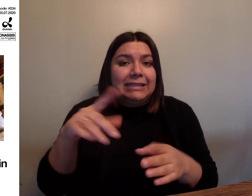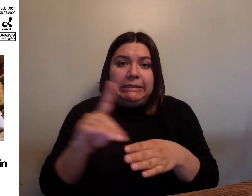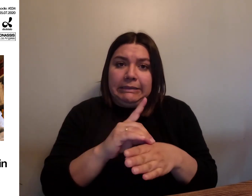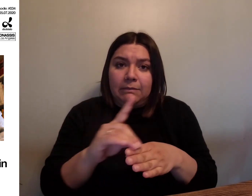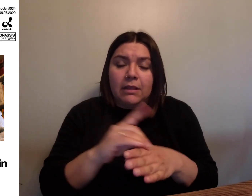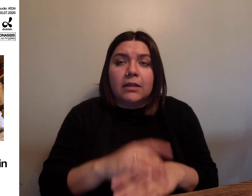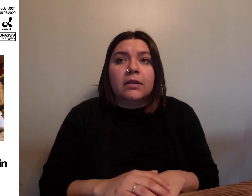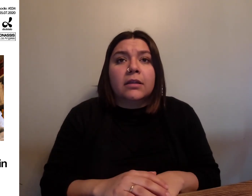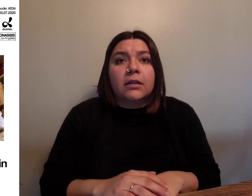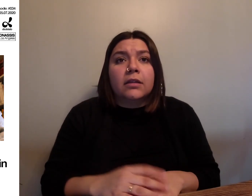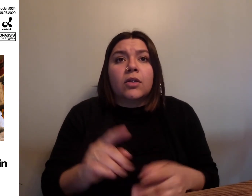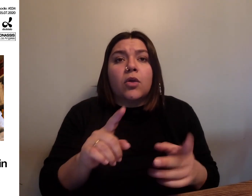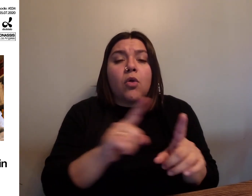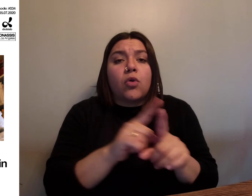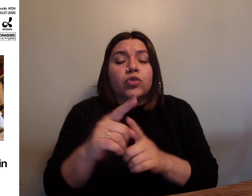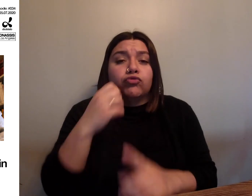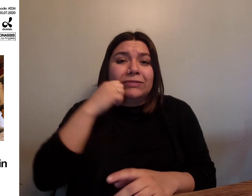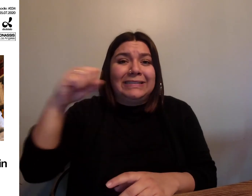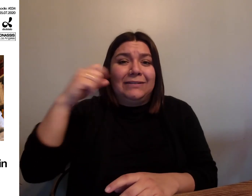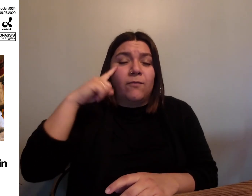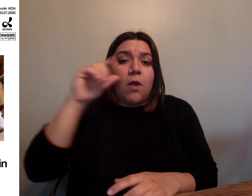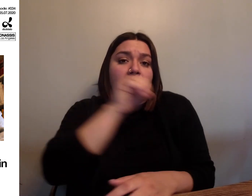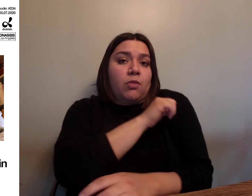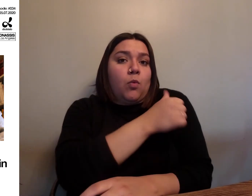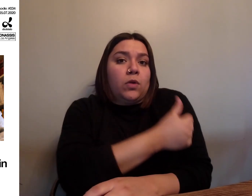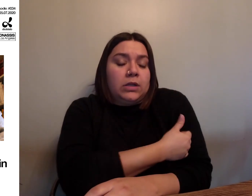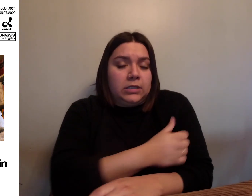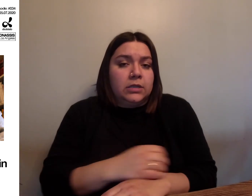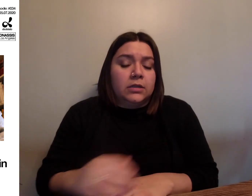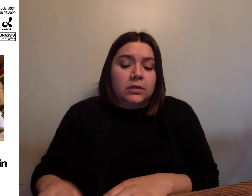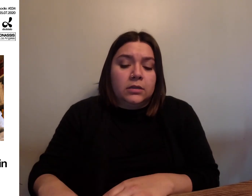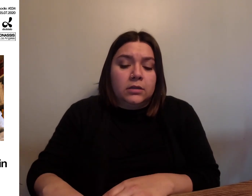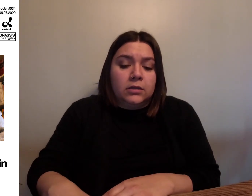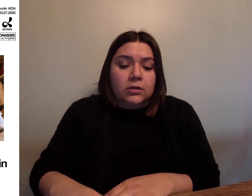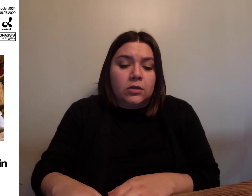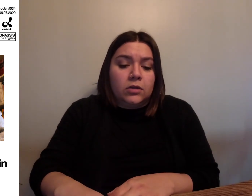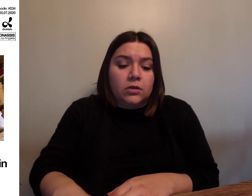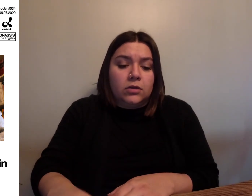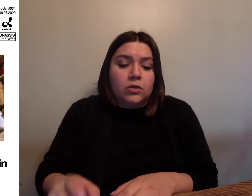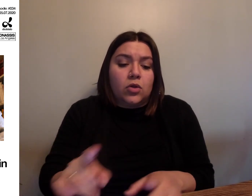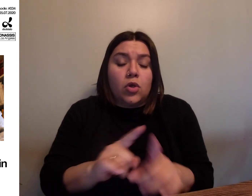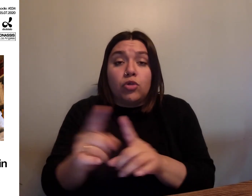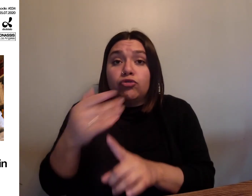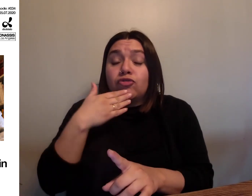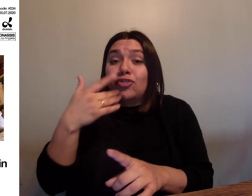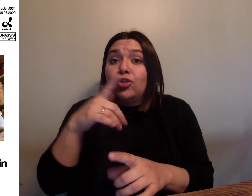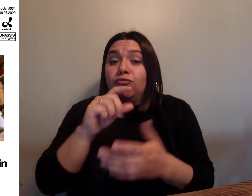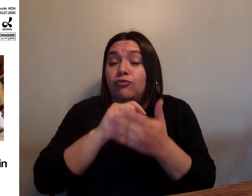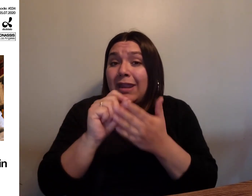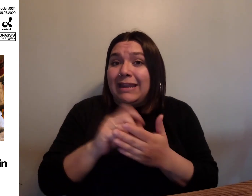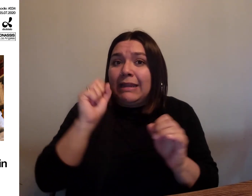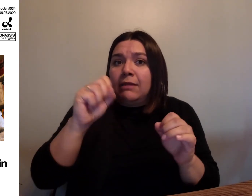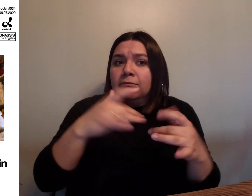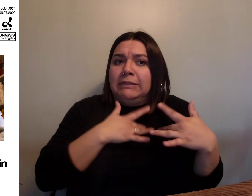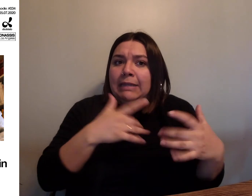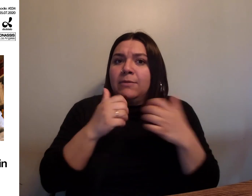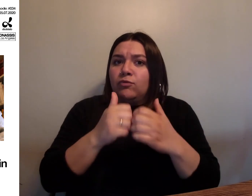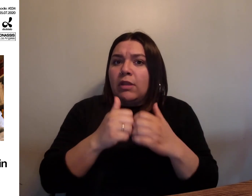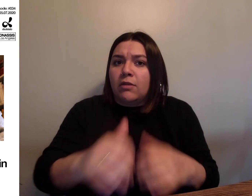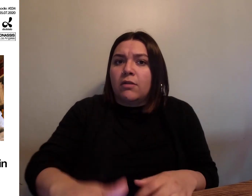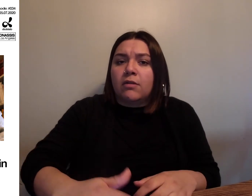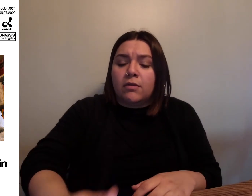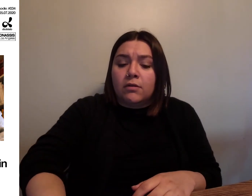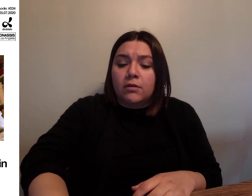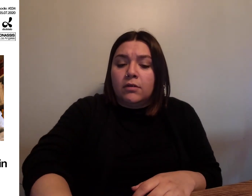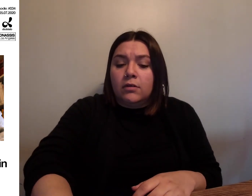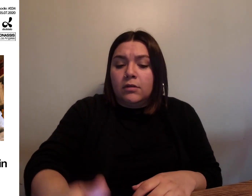dissidence and resistance to authority and good literature go hand in hand. So many